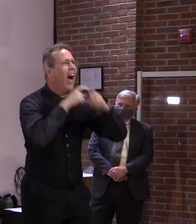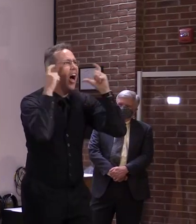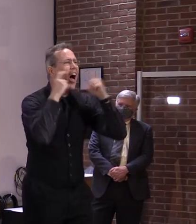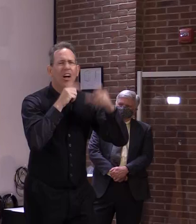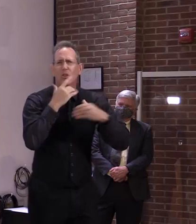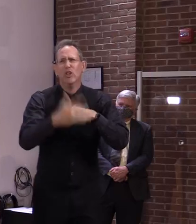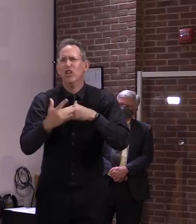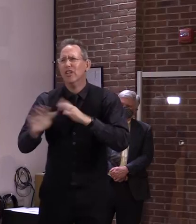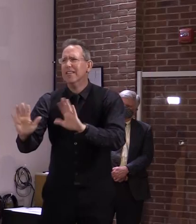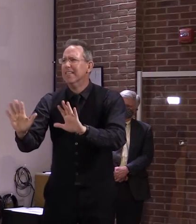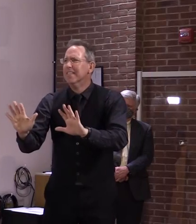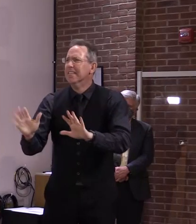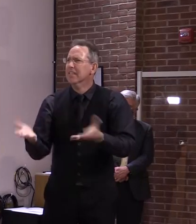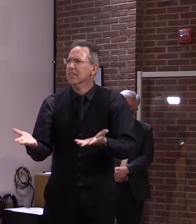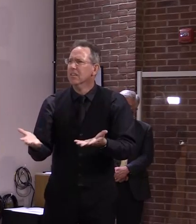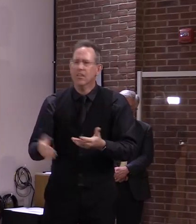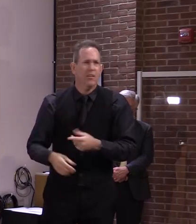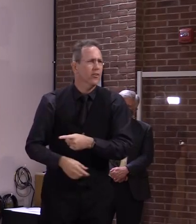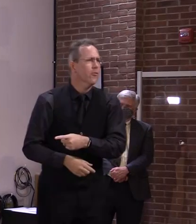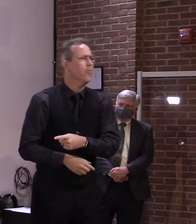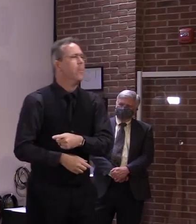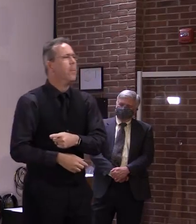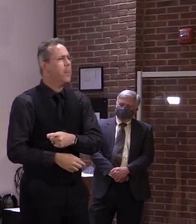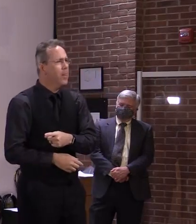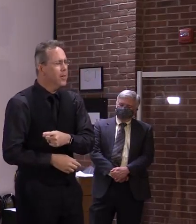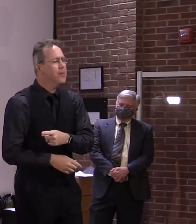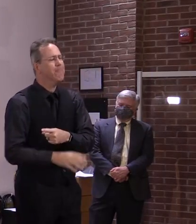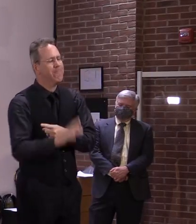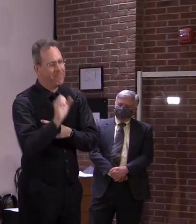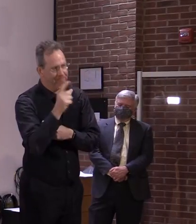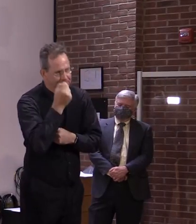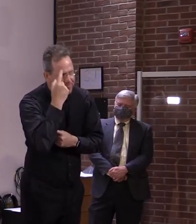vaccinated? Yeah, thanks for those questions, Kat.